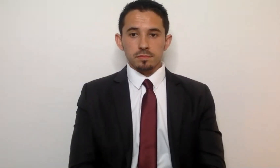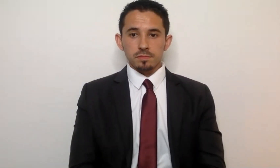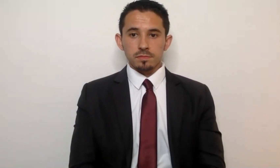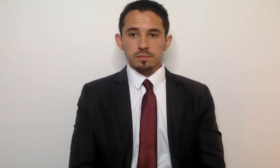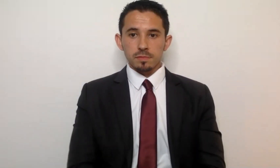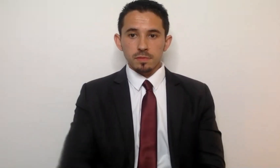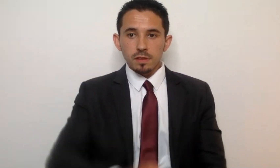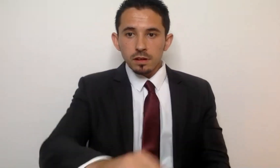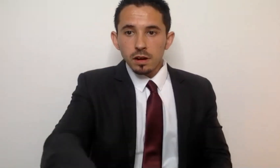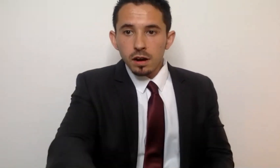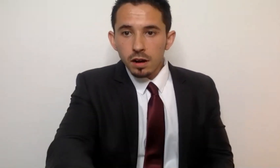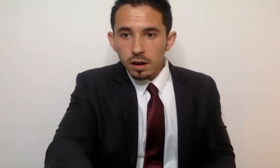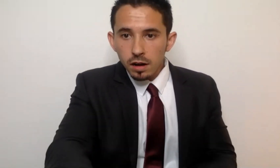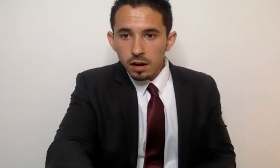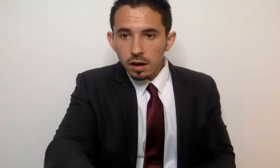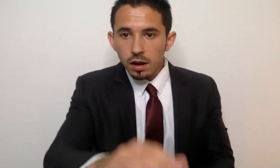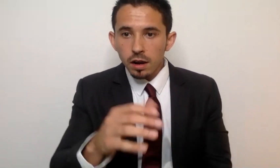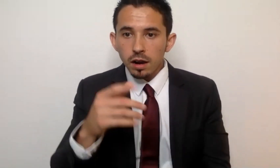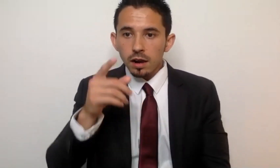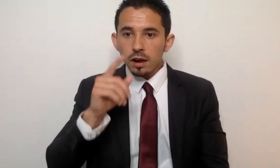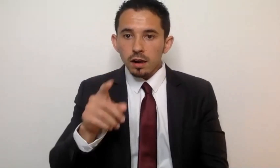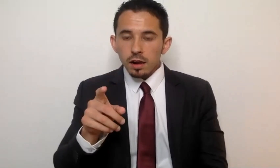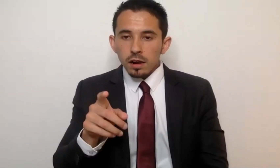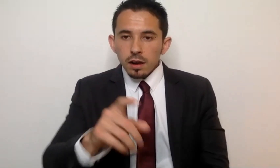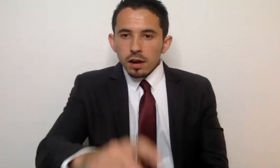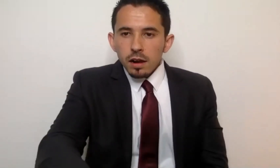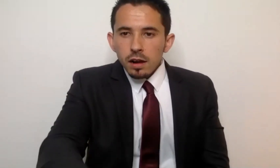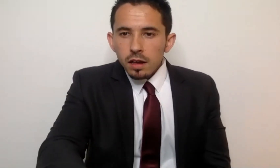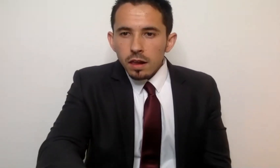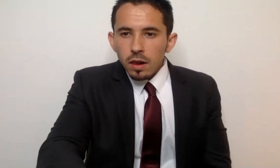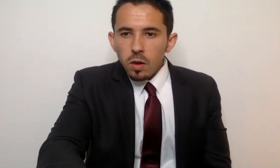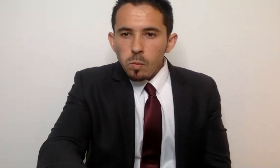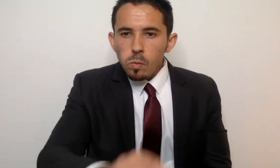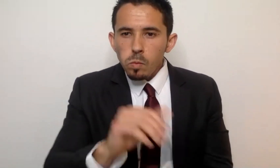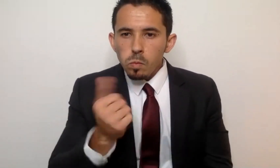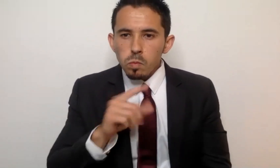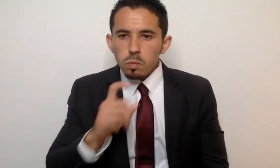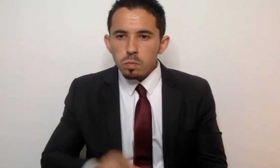spread over 13 different diseases, which equals 13, that means 13 different antibodies.